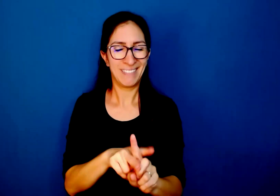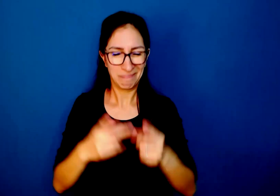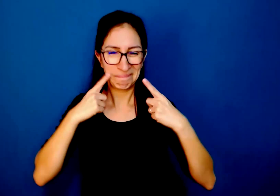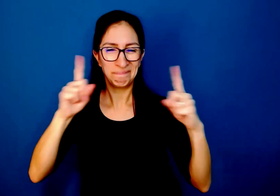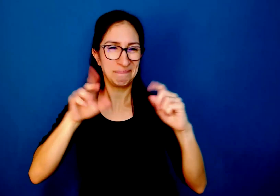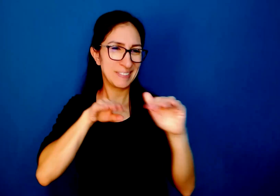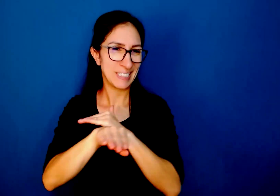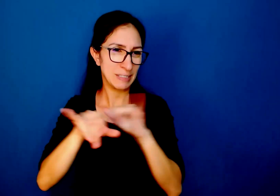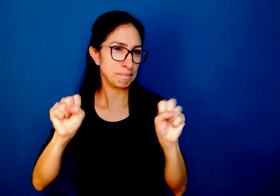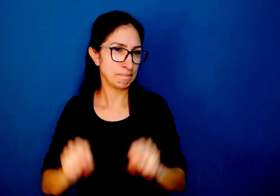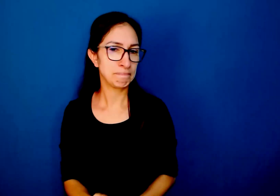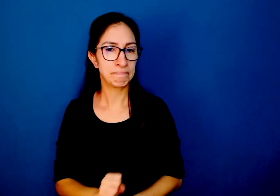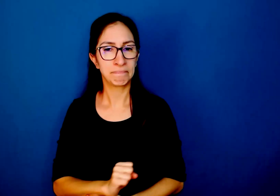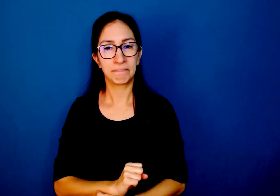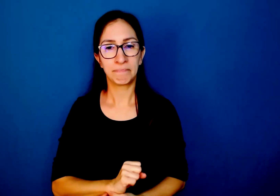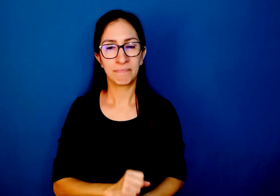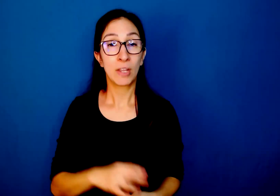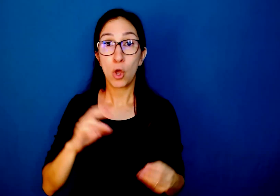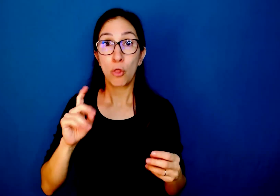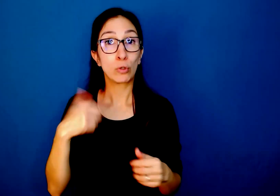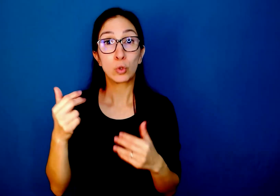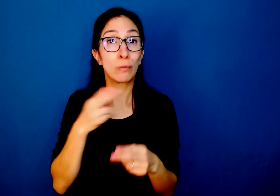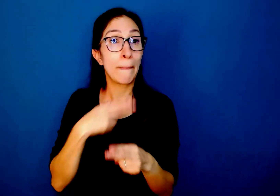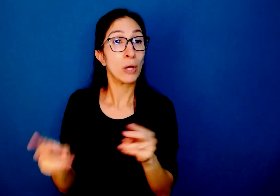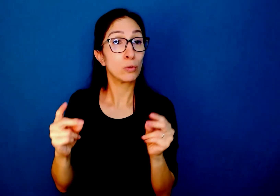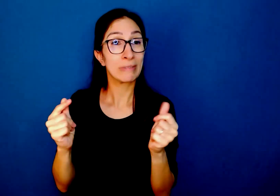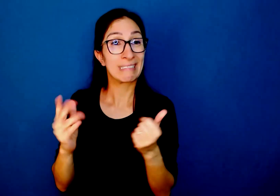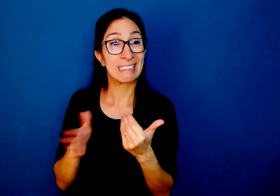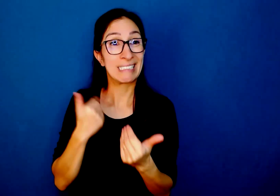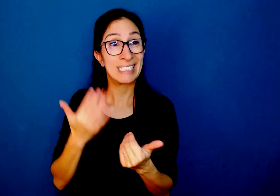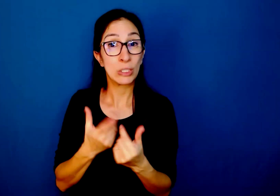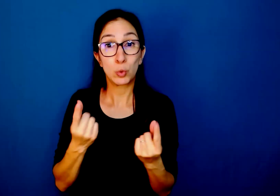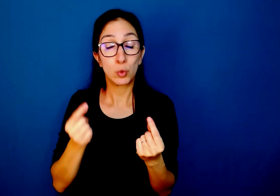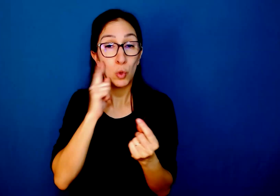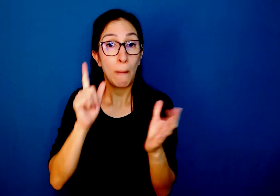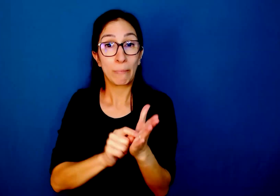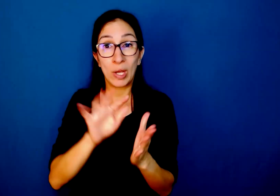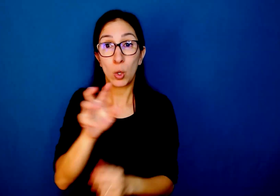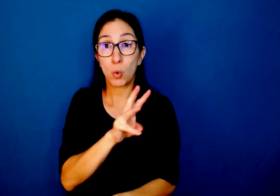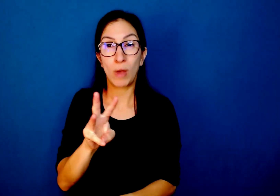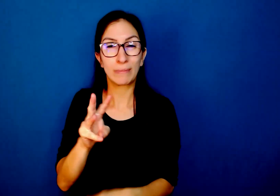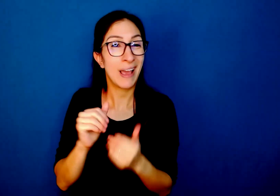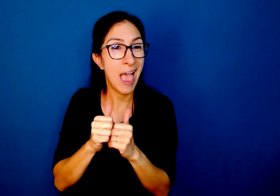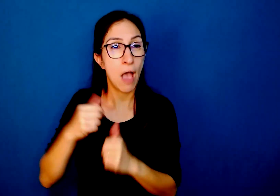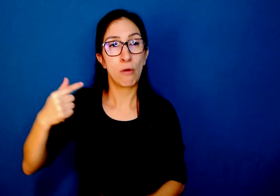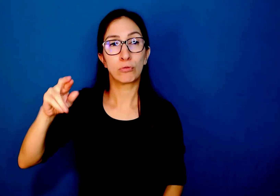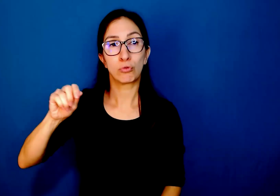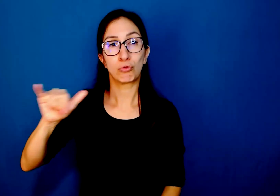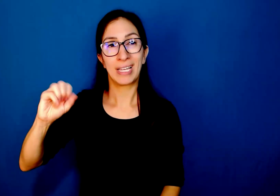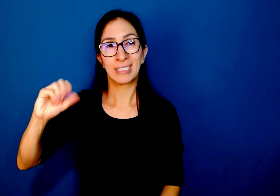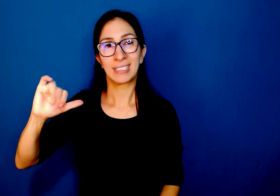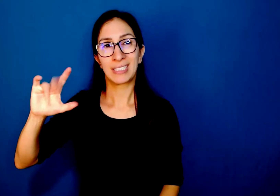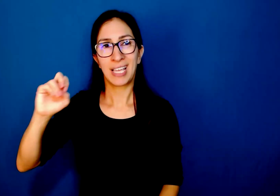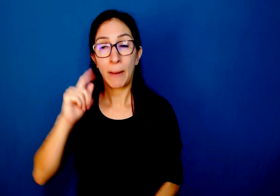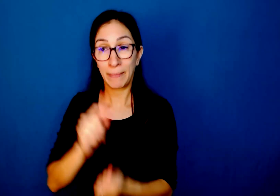Another quick and dirty way to test your color contrast is to print out your site in grayscale. You don't necessarily have to fully print a